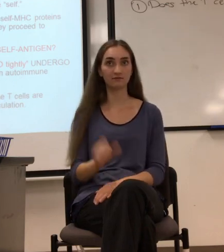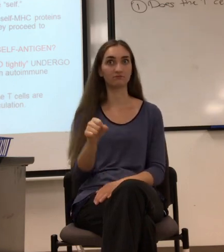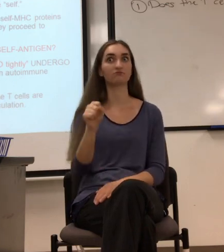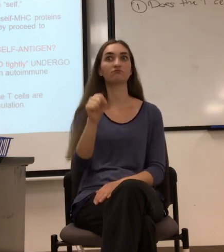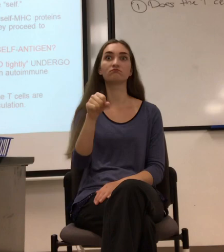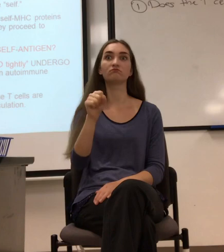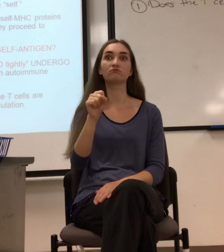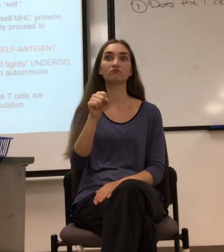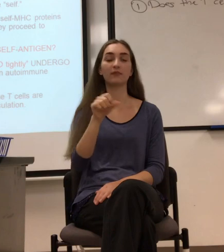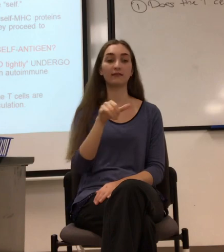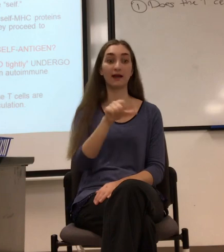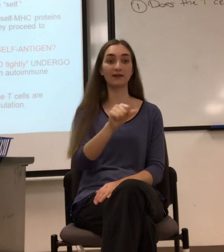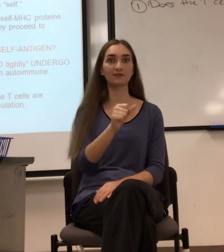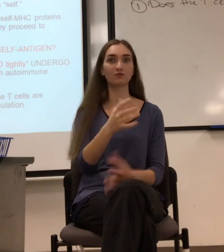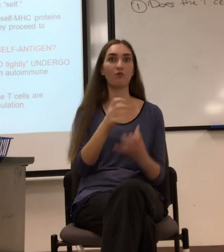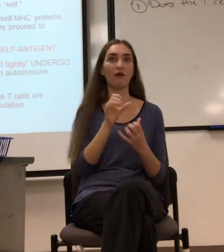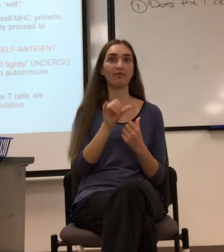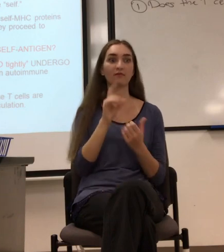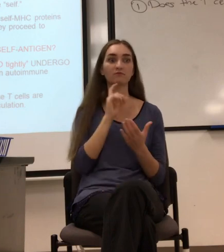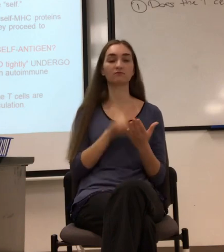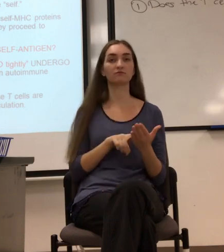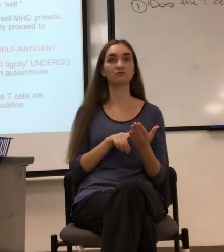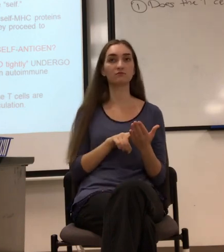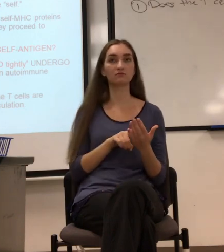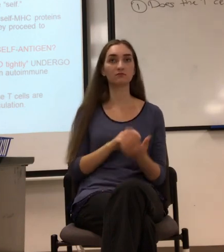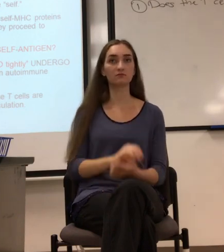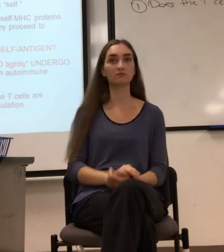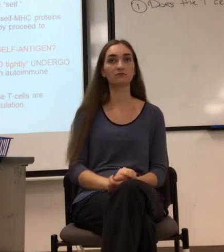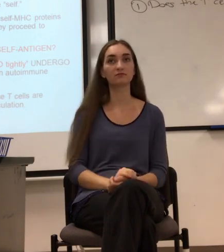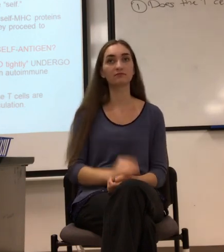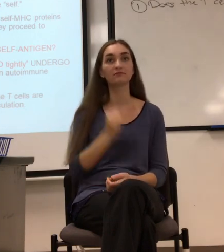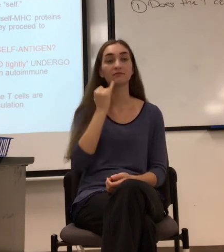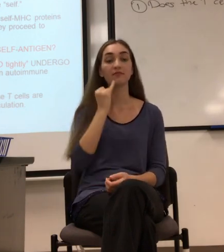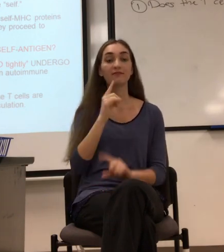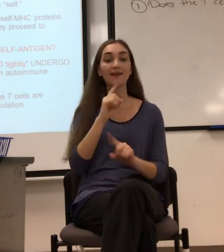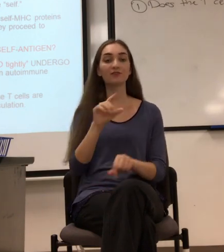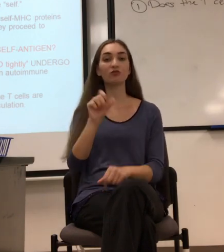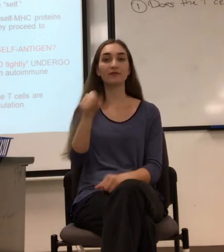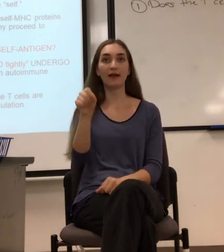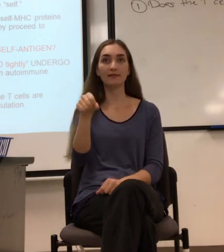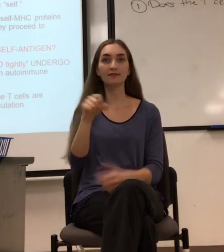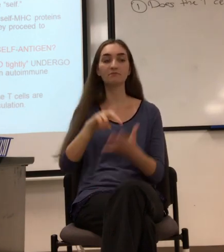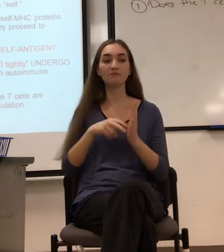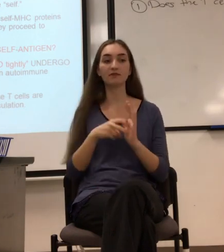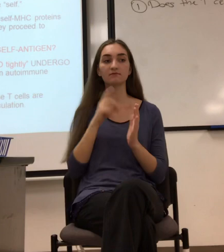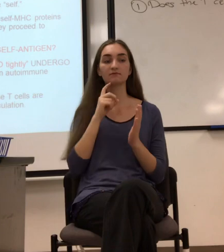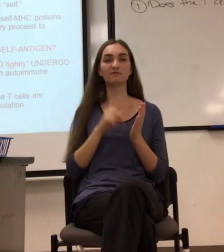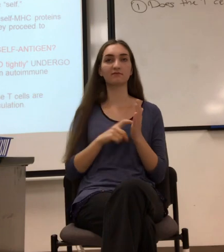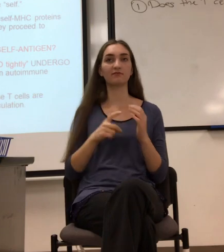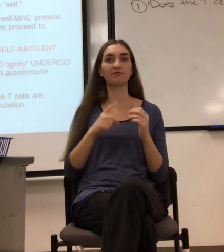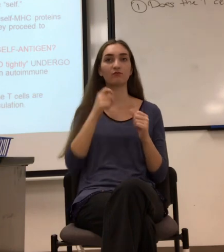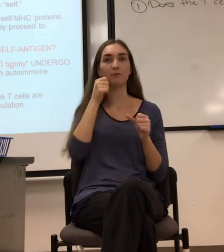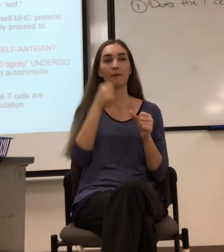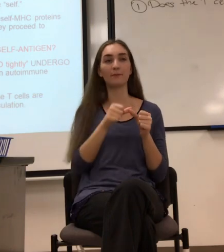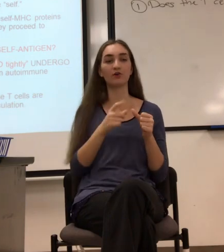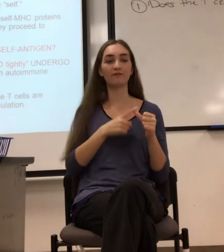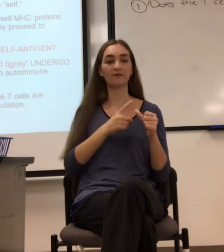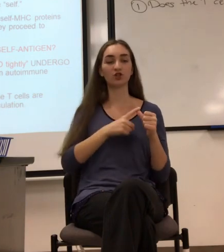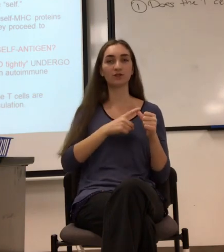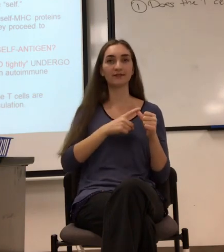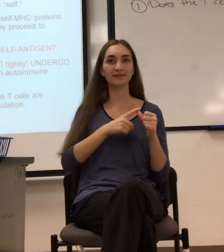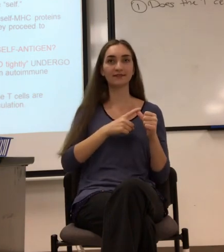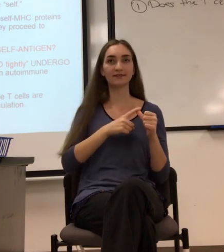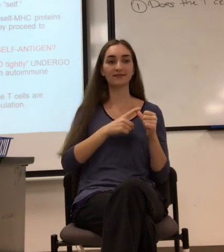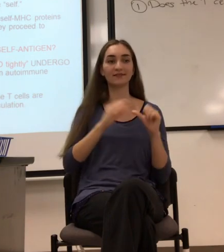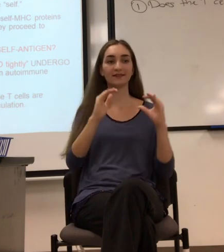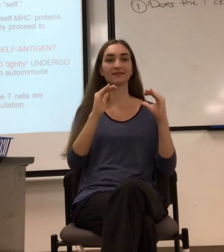Yeah, you want that. So if it's a yes, you recognize, remember, the first step of